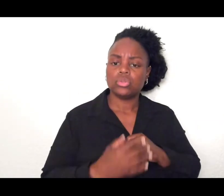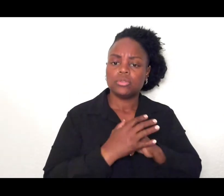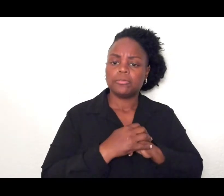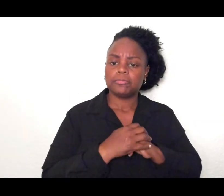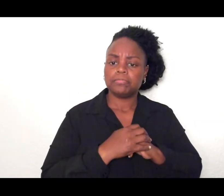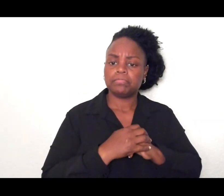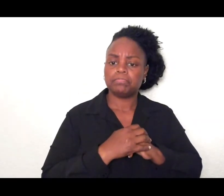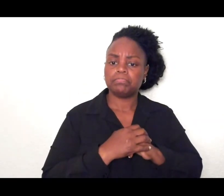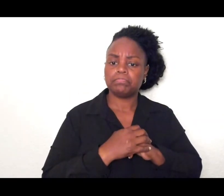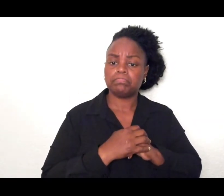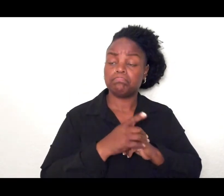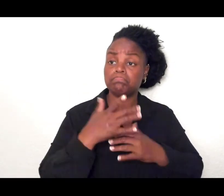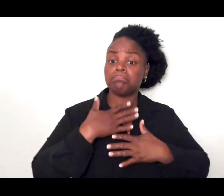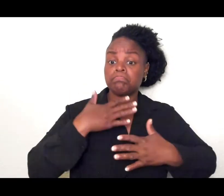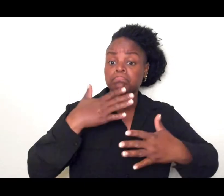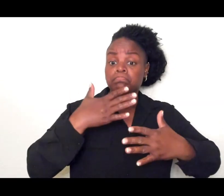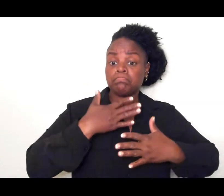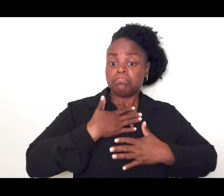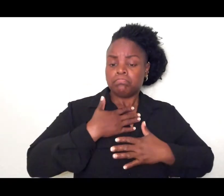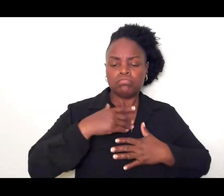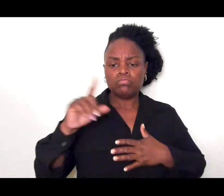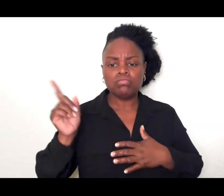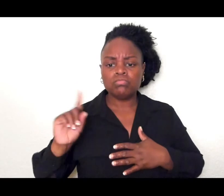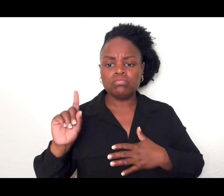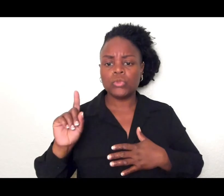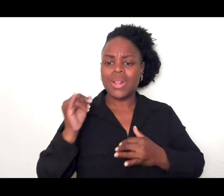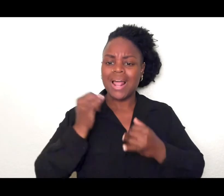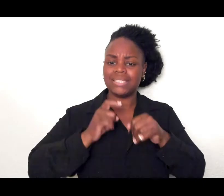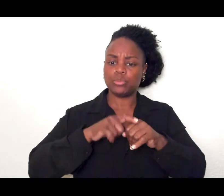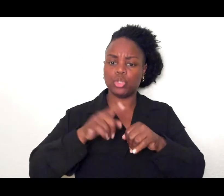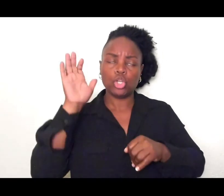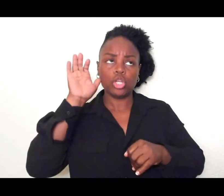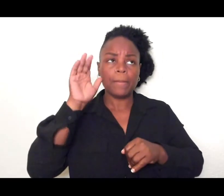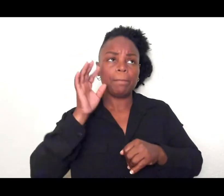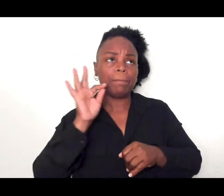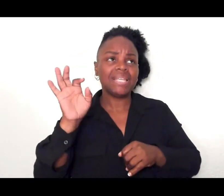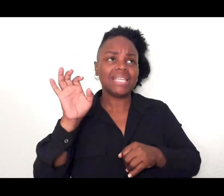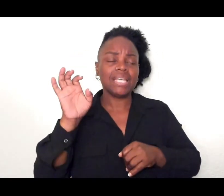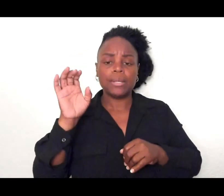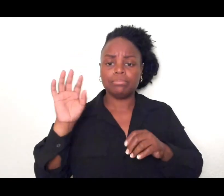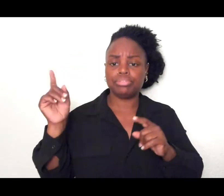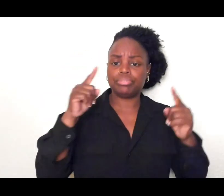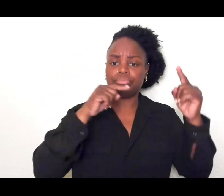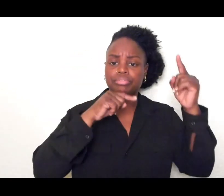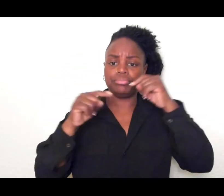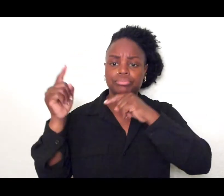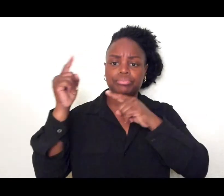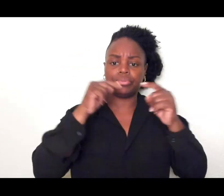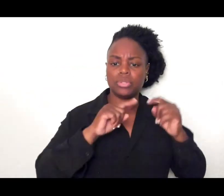problem that happens out there. There is here, like this is us.